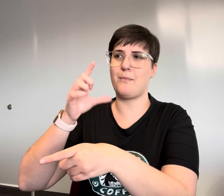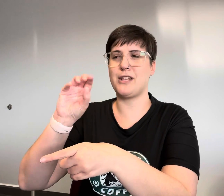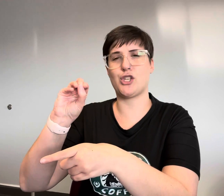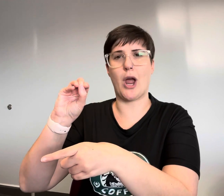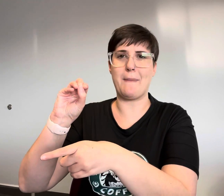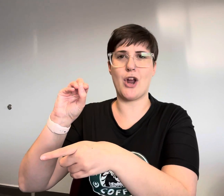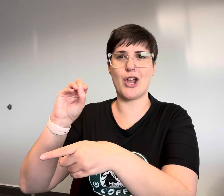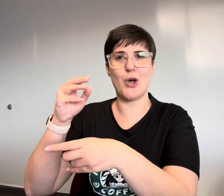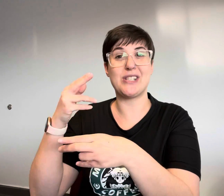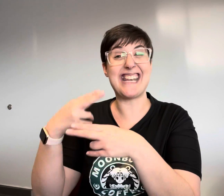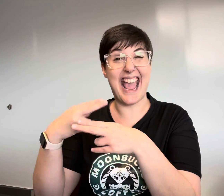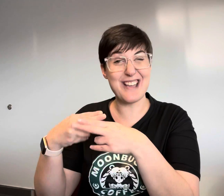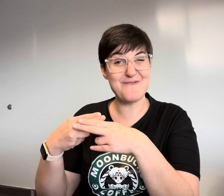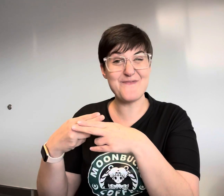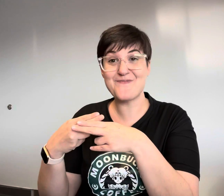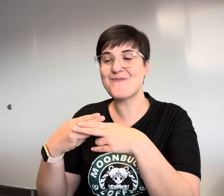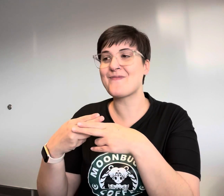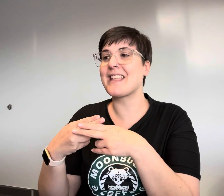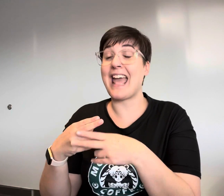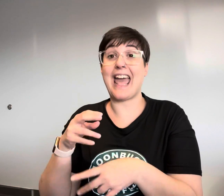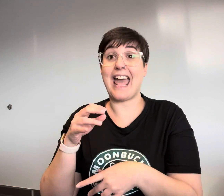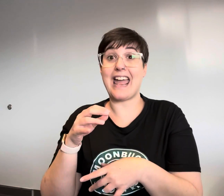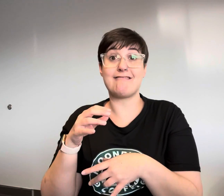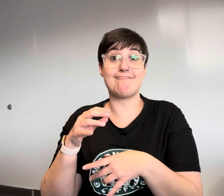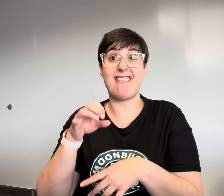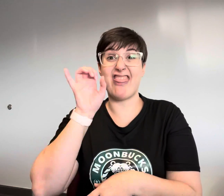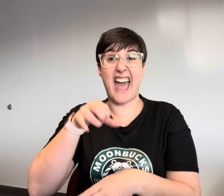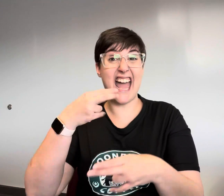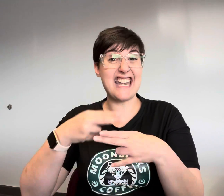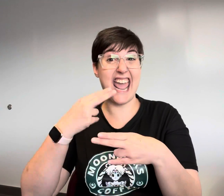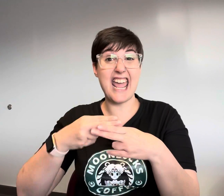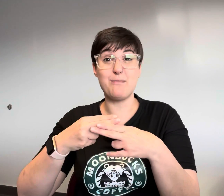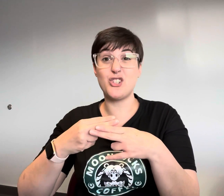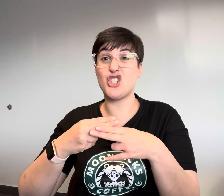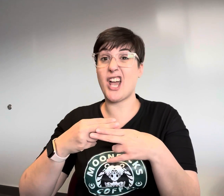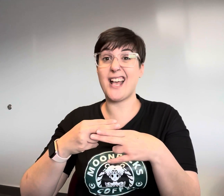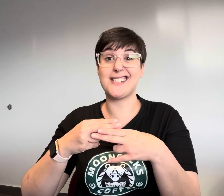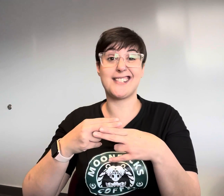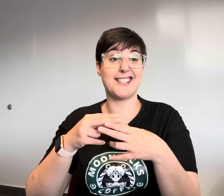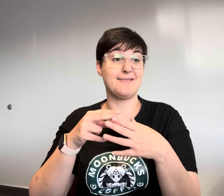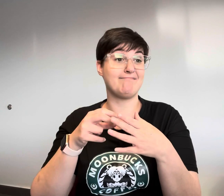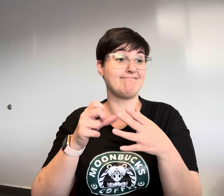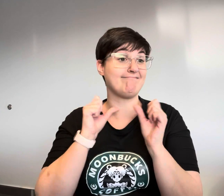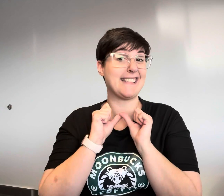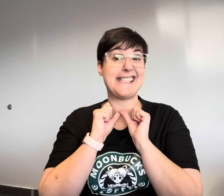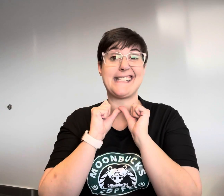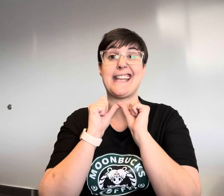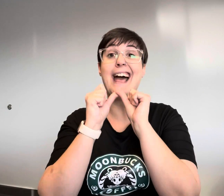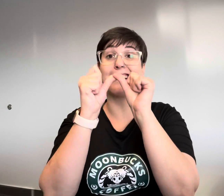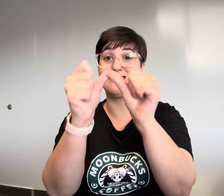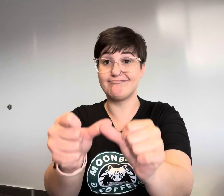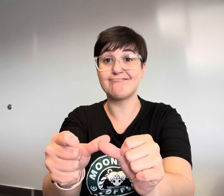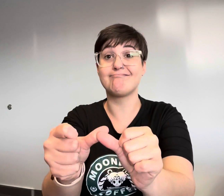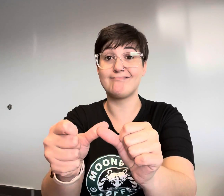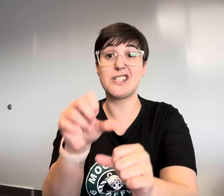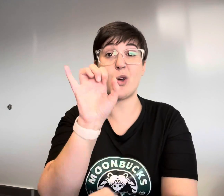Mr. Amerigo's name, and that name just stuck. So